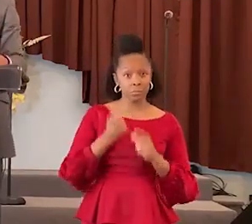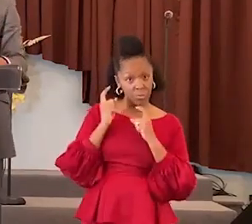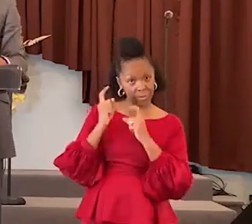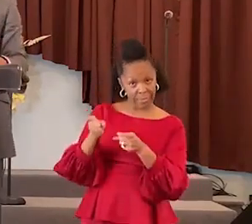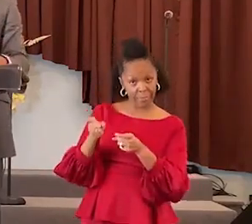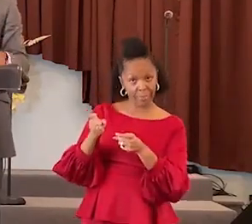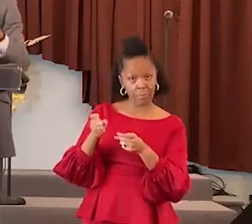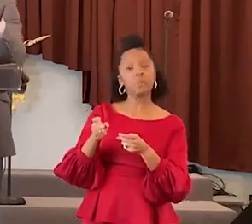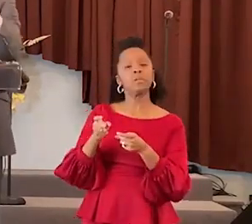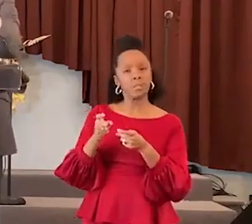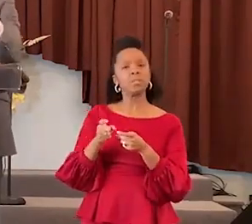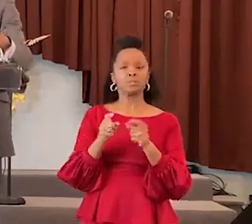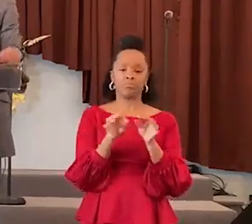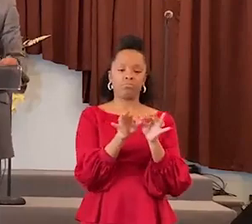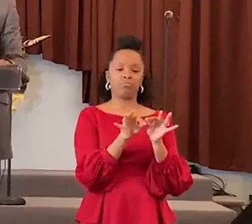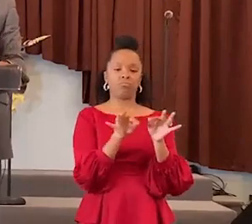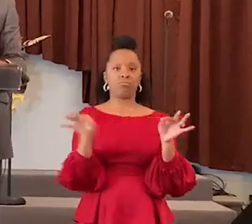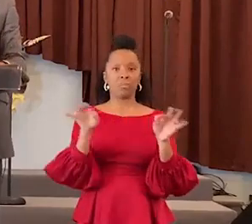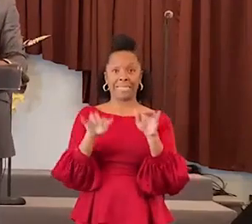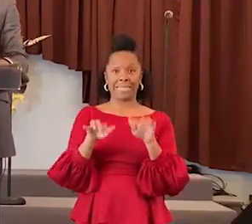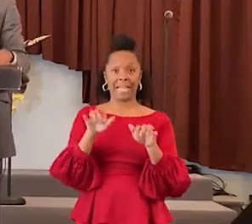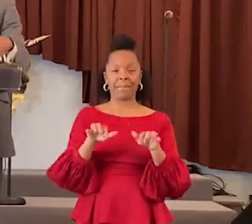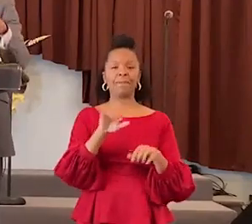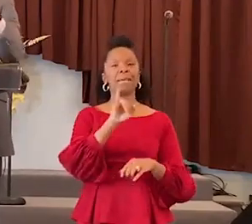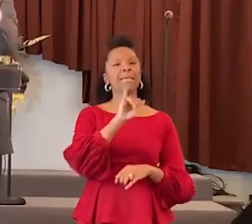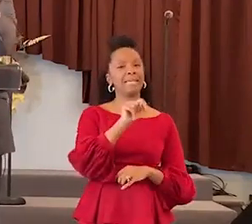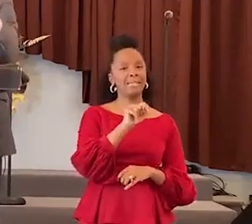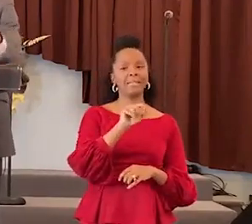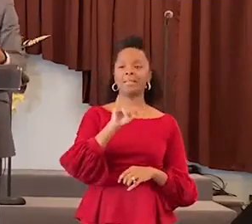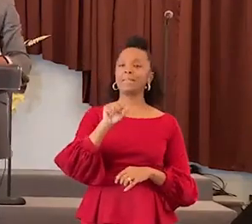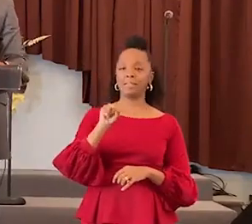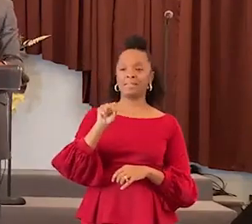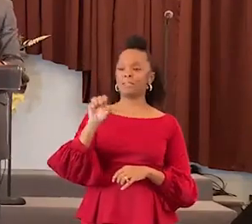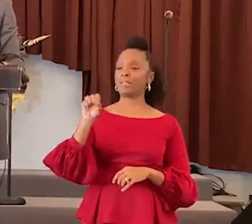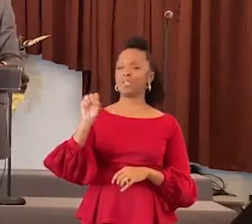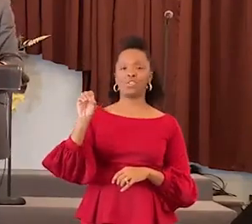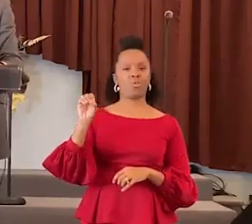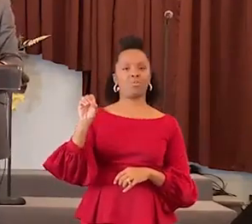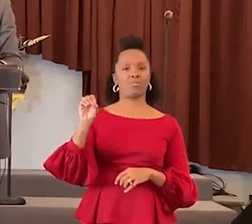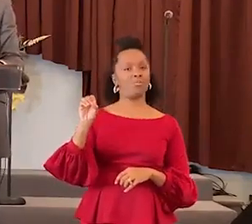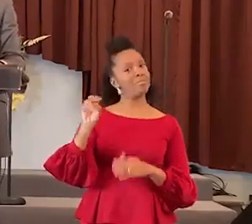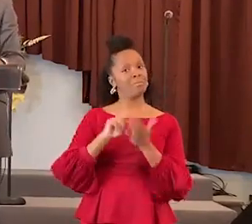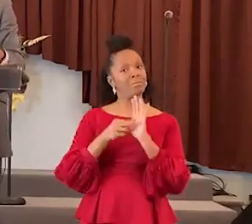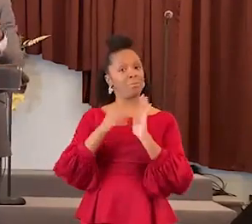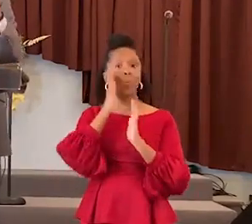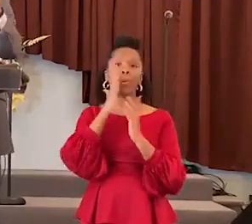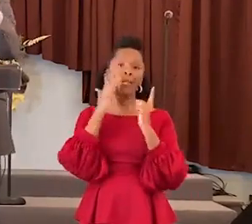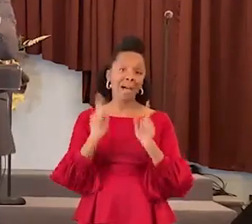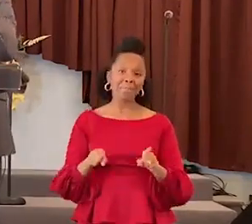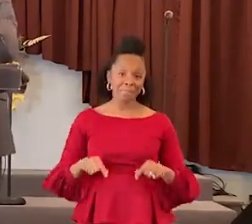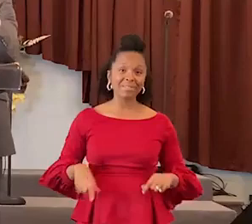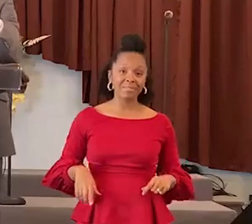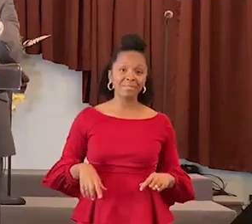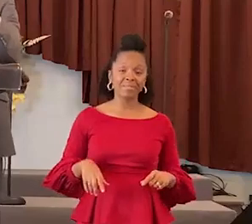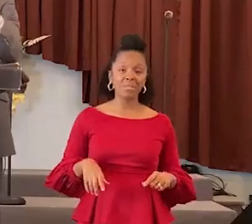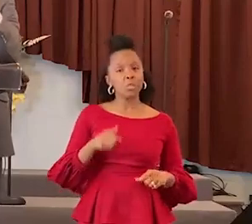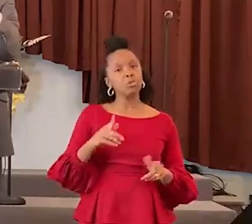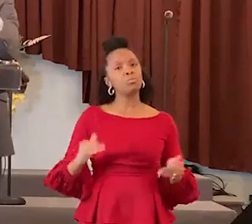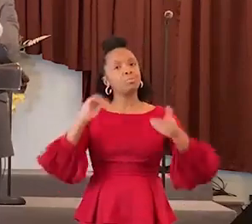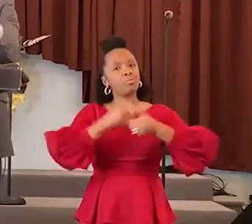it is so. While you're sowing, it is so. While you're partnering with this ministry, it is so. While you're sowing into the